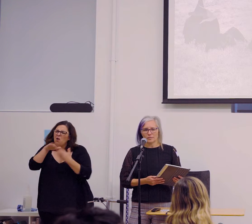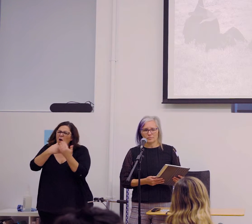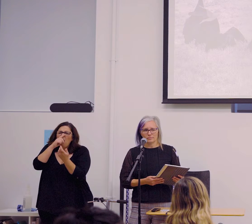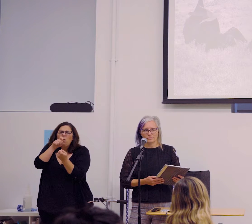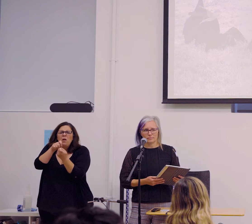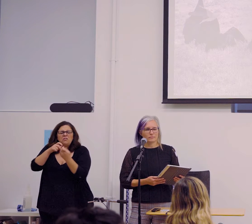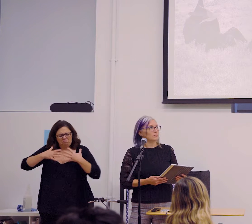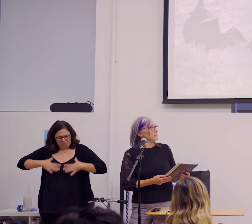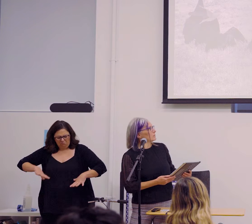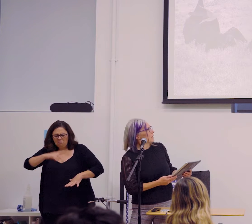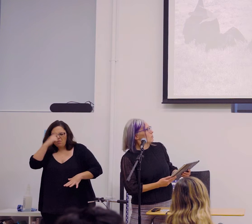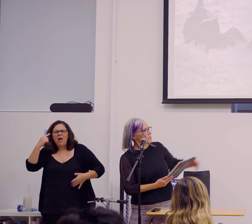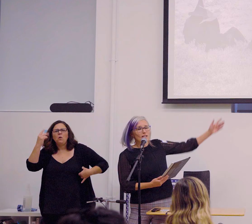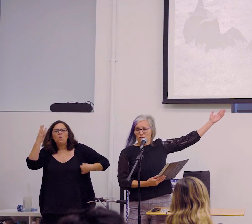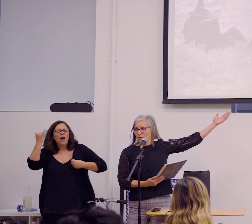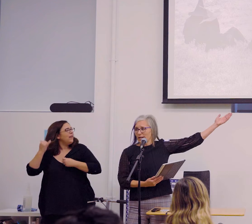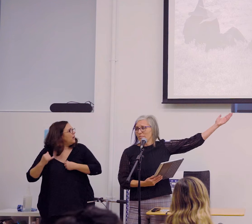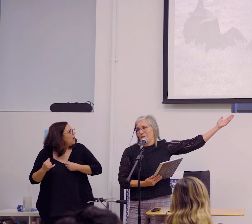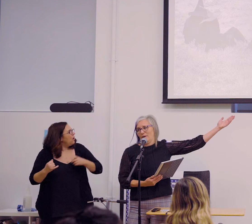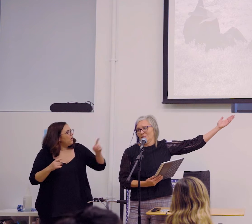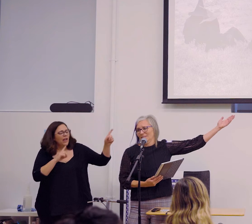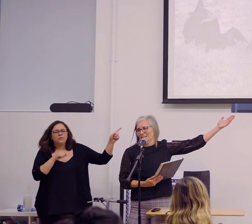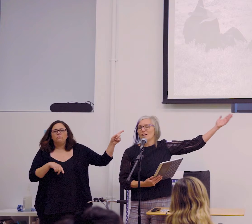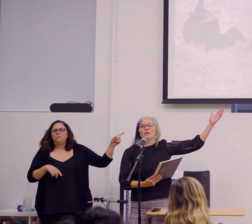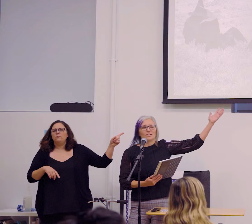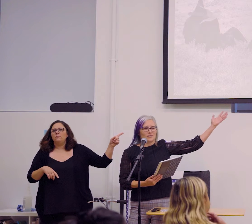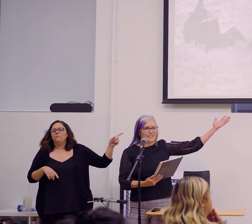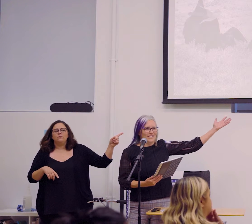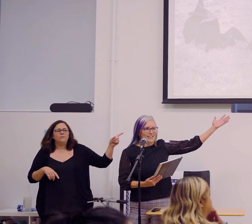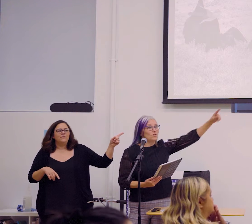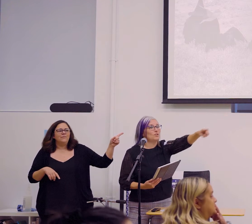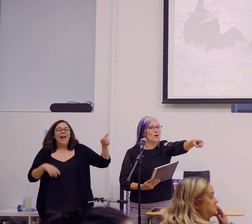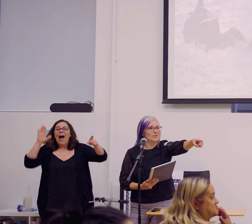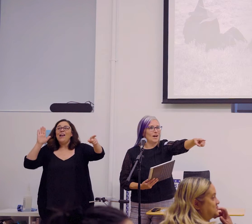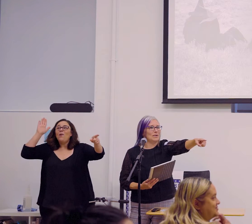black? Oh, because the answer is already out there.